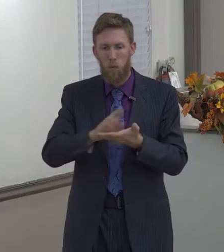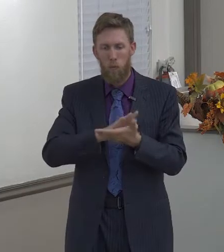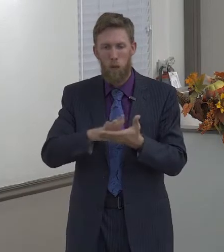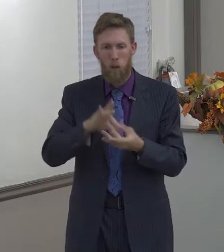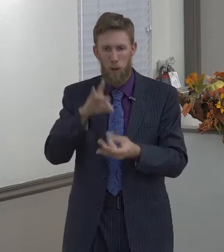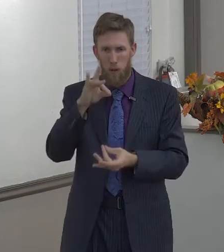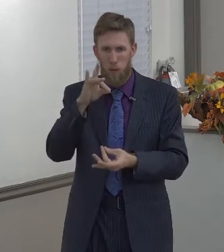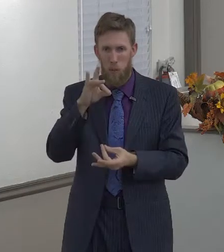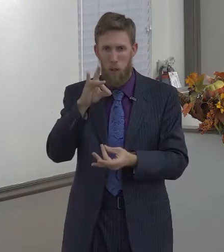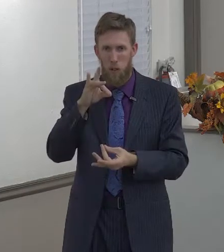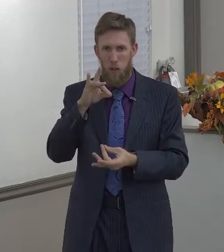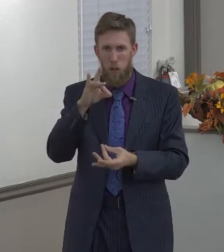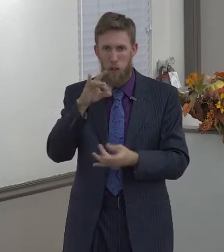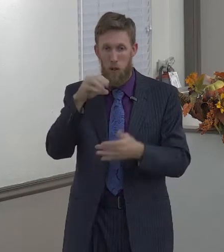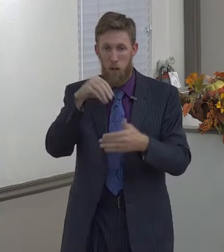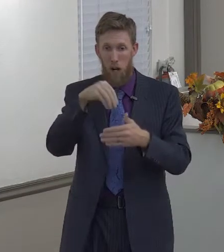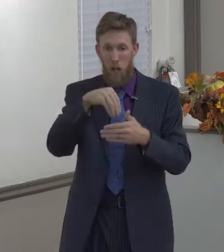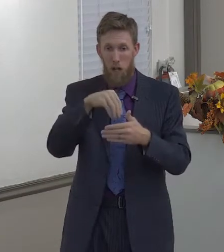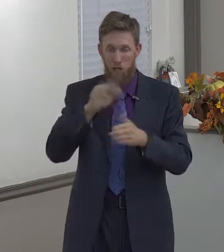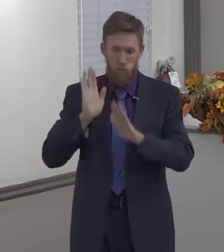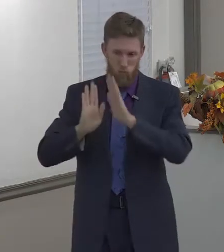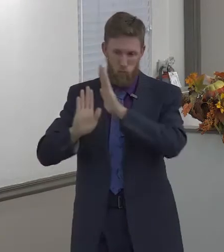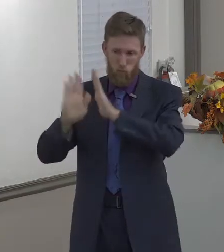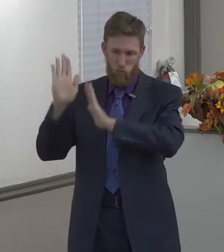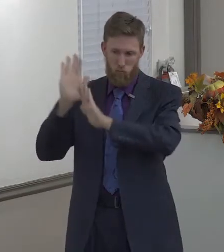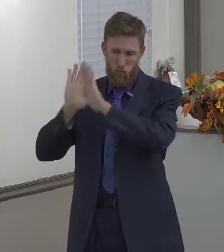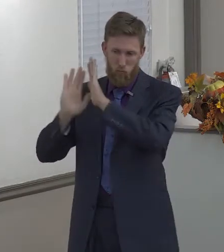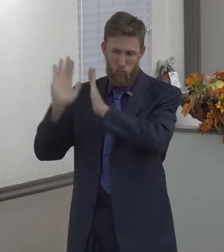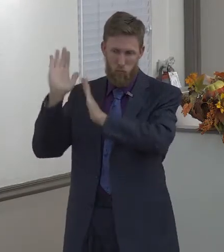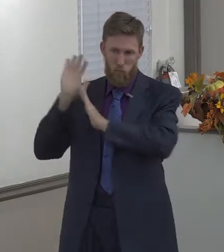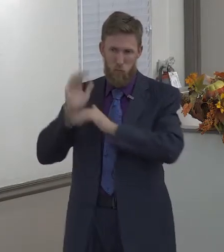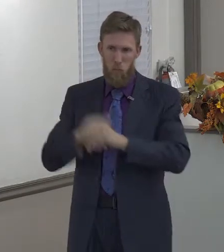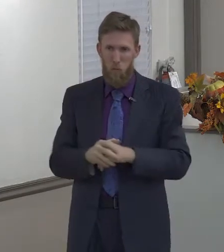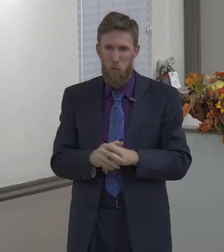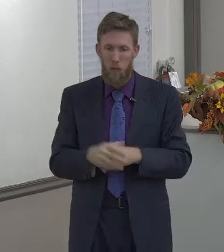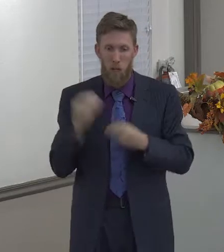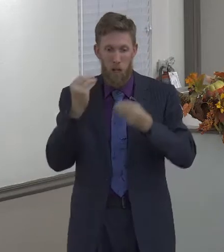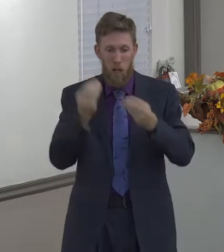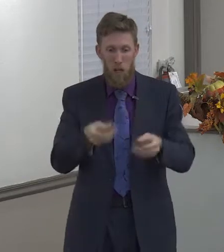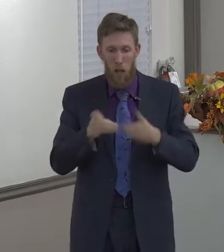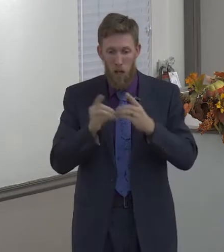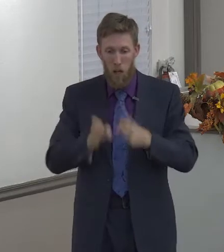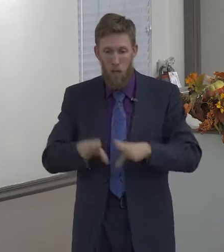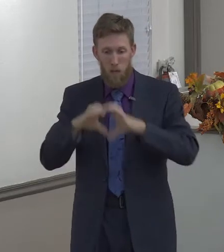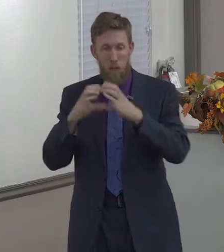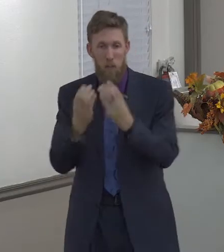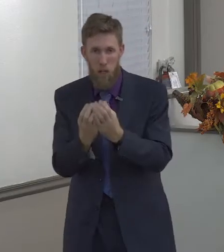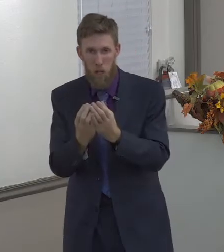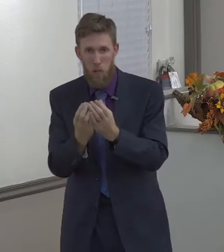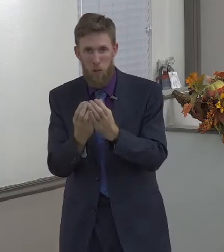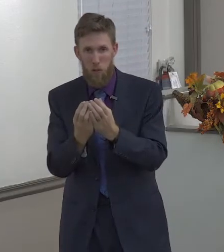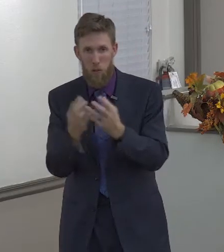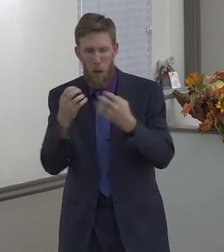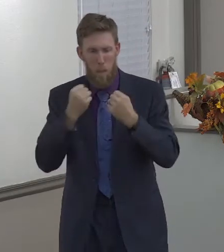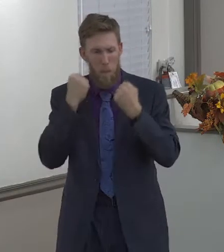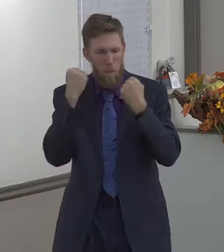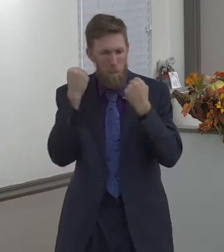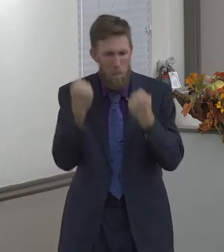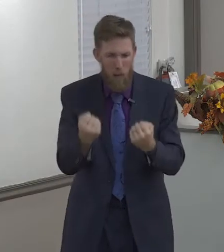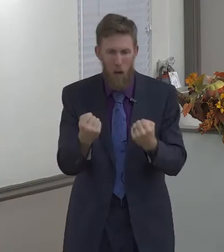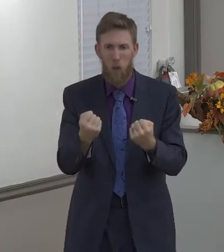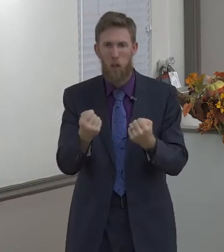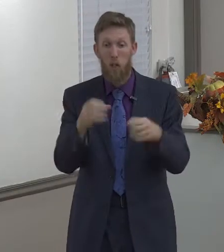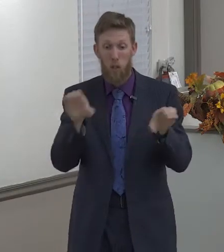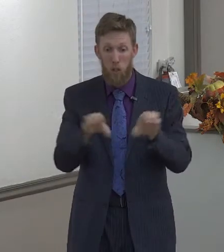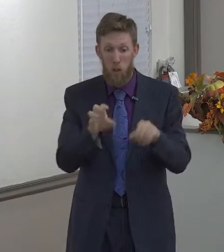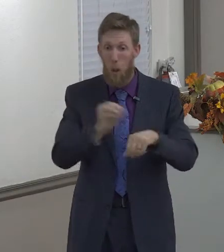disciples, to perform miracles. They were literally able to do superhuman things. They were healing people. They were